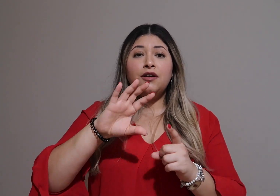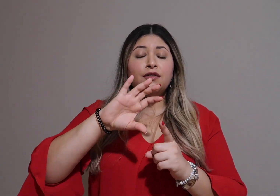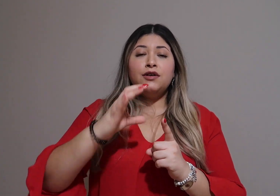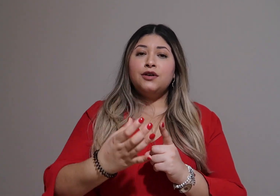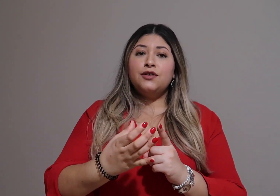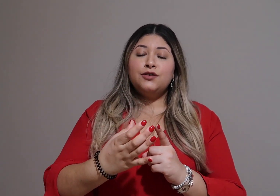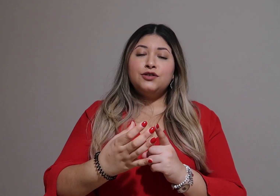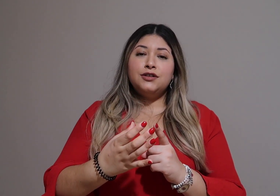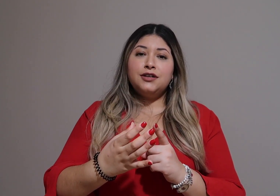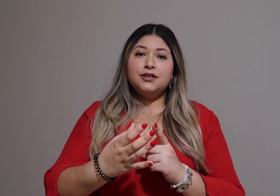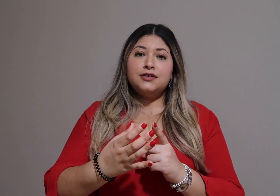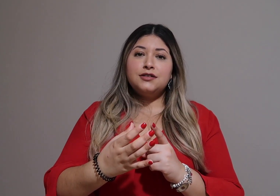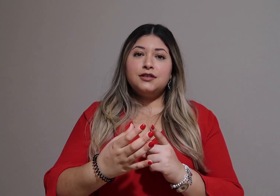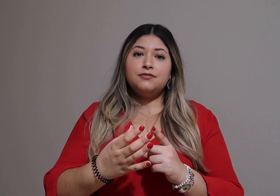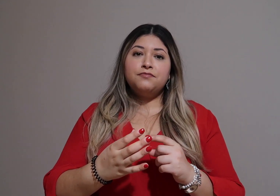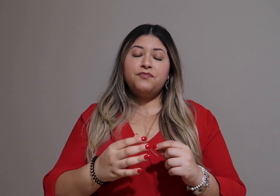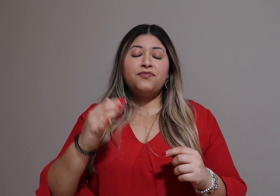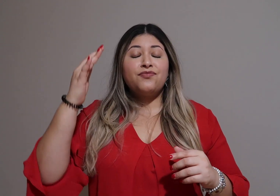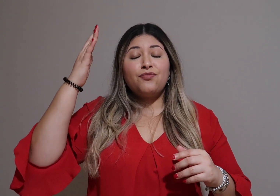deaf culture is,